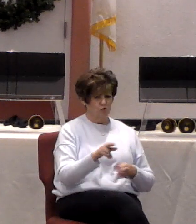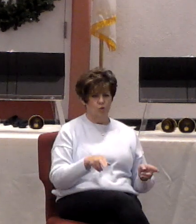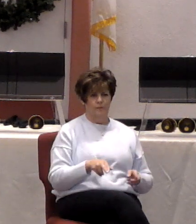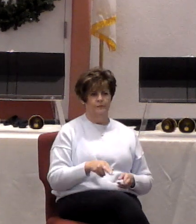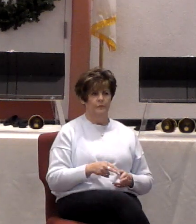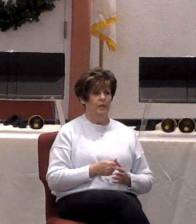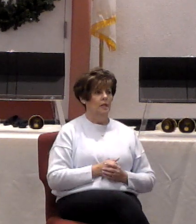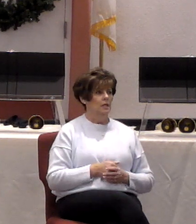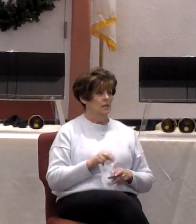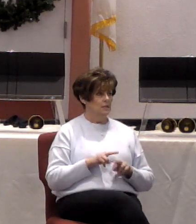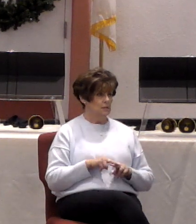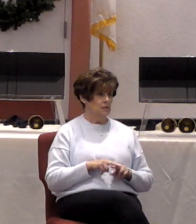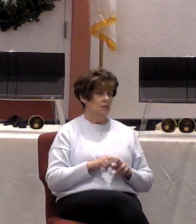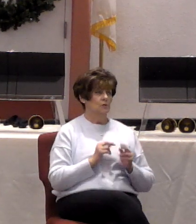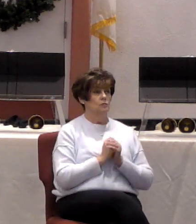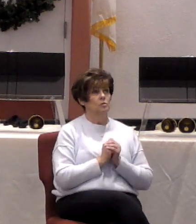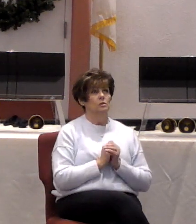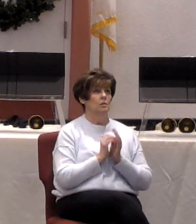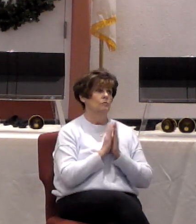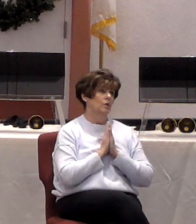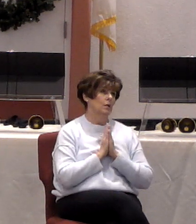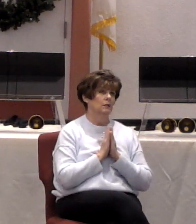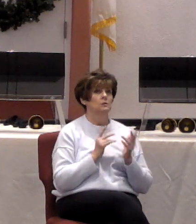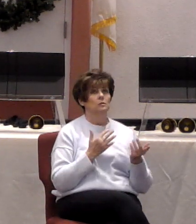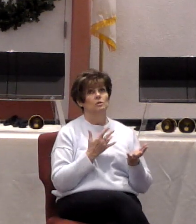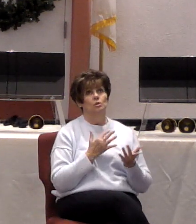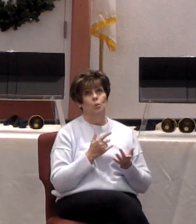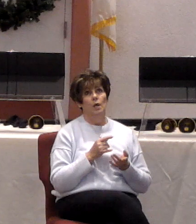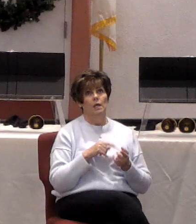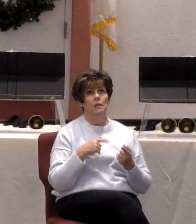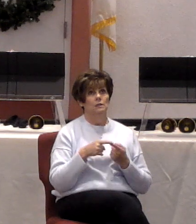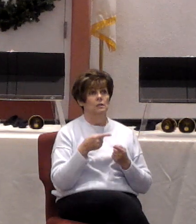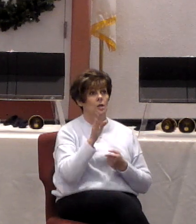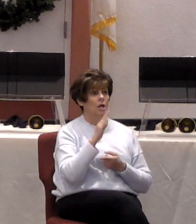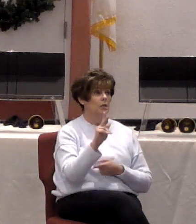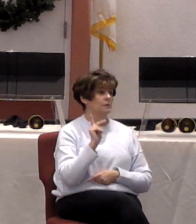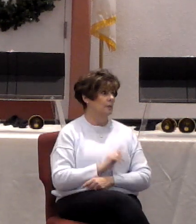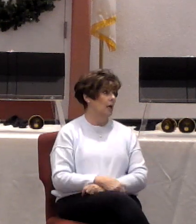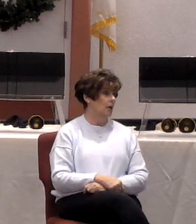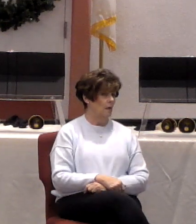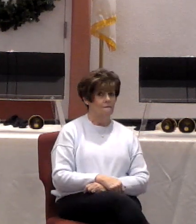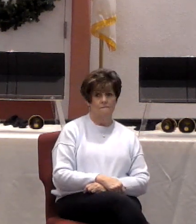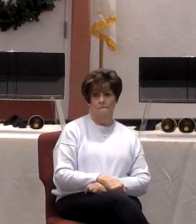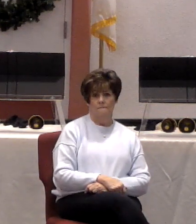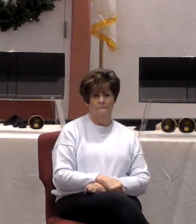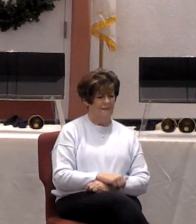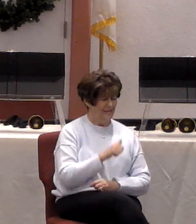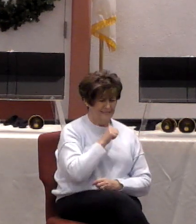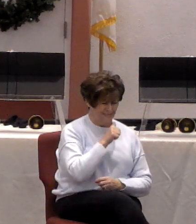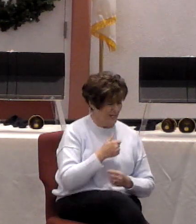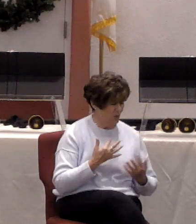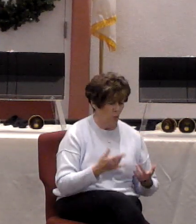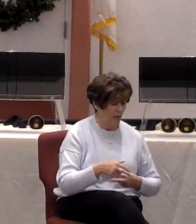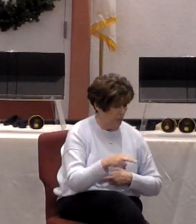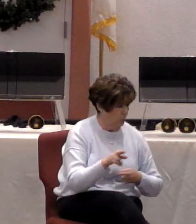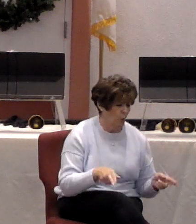and you worship and you pray and you just kind of wait here every Sunday until God comes back again. It isn't a place where you're to